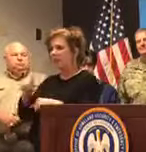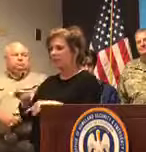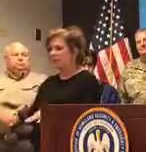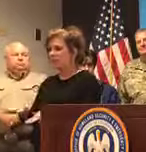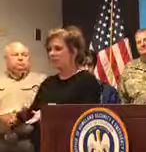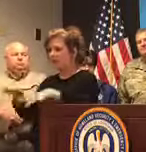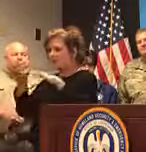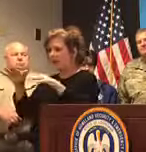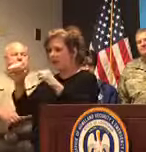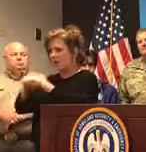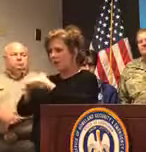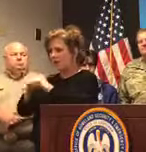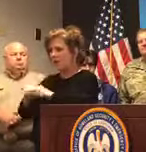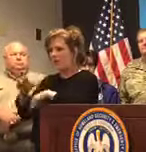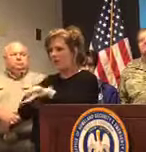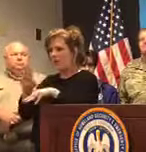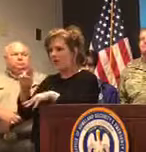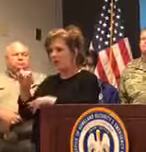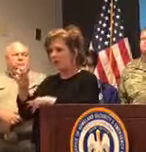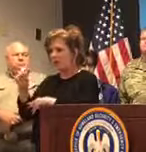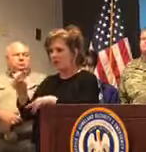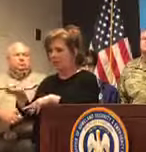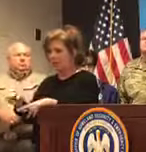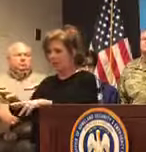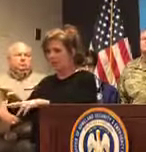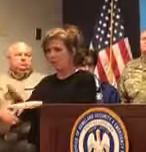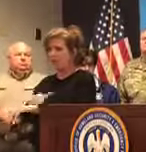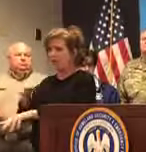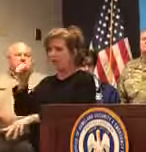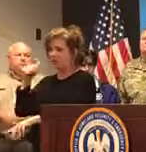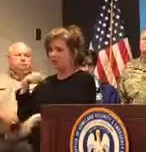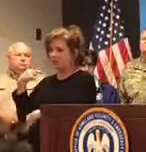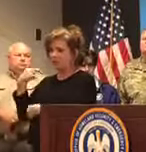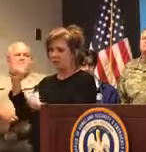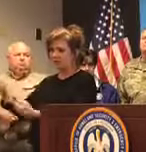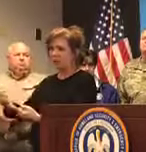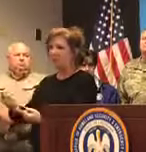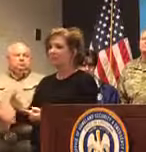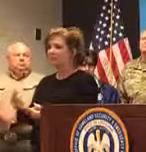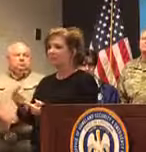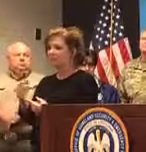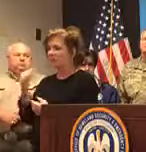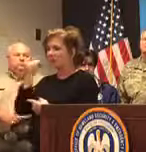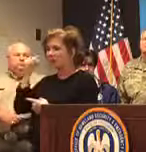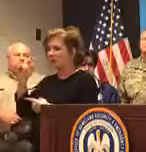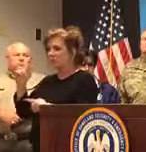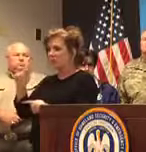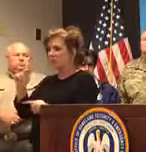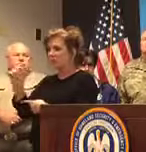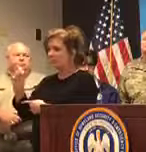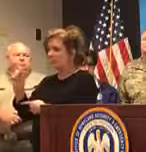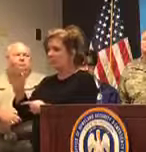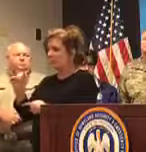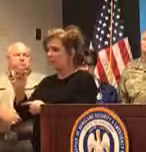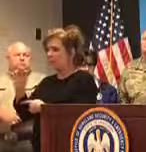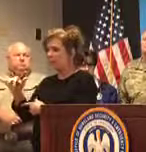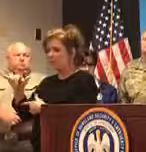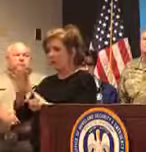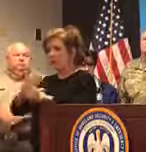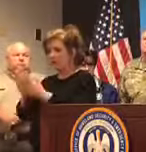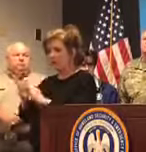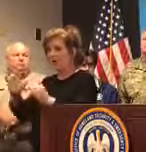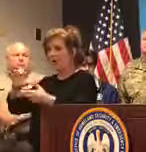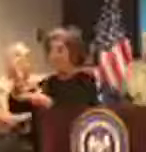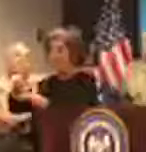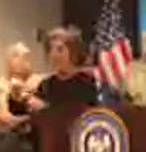That is the longest in history. And if Tropical Storm Barry becomes a hurricane, as we fully expect it will, this will be the first